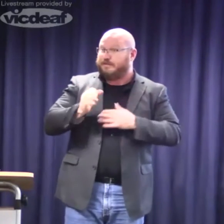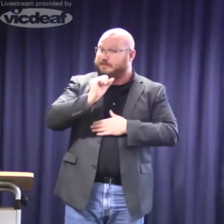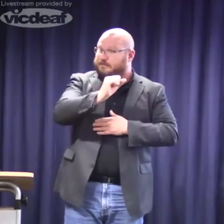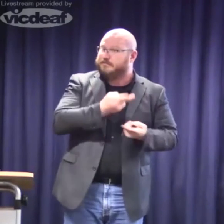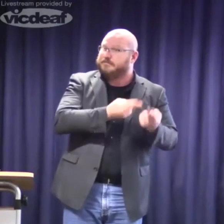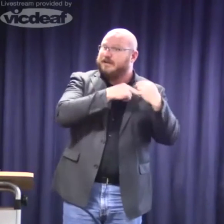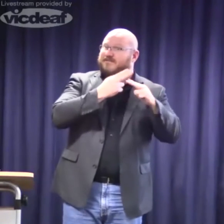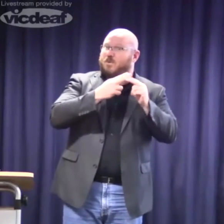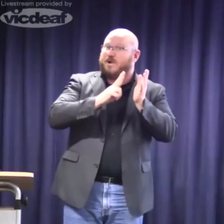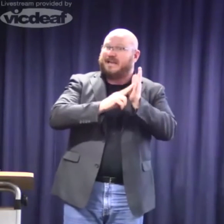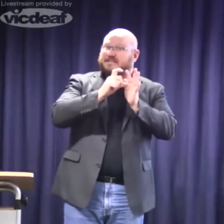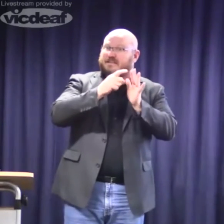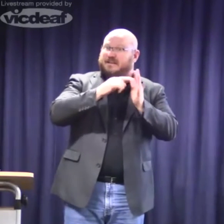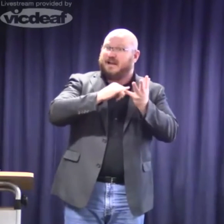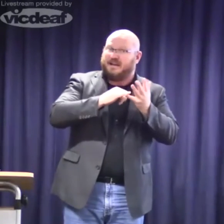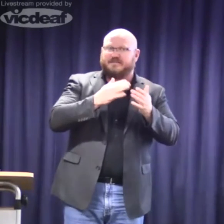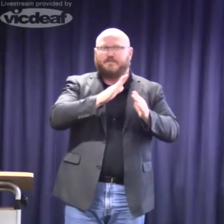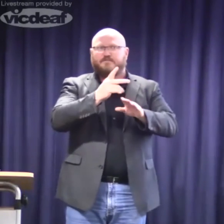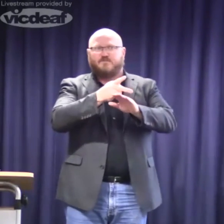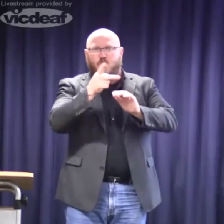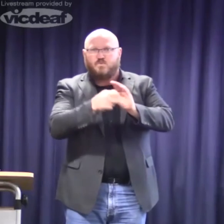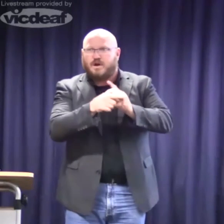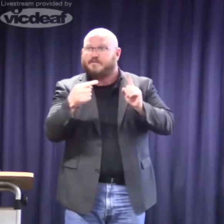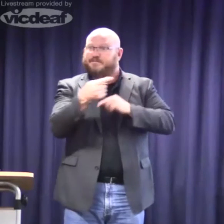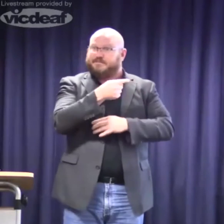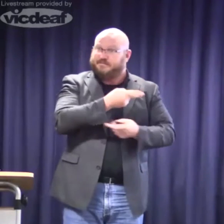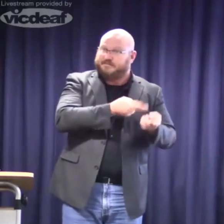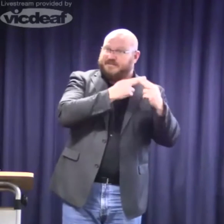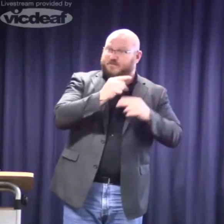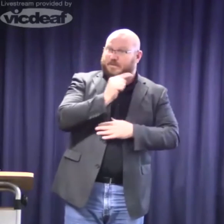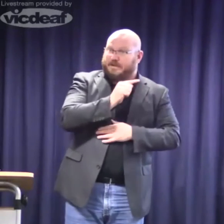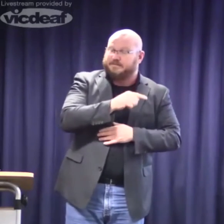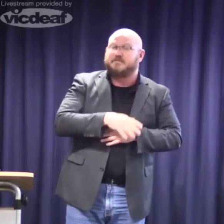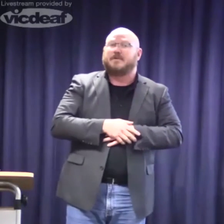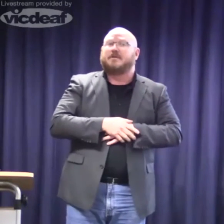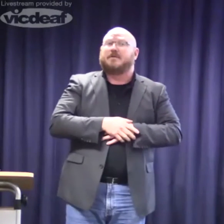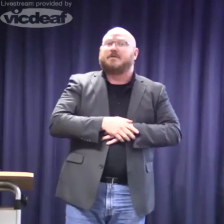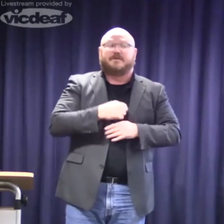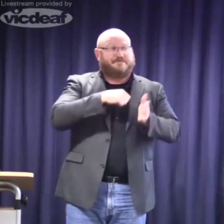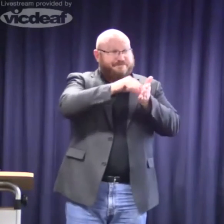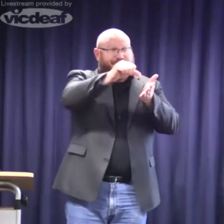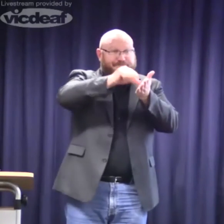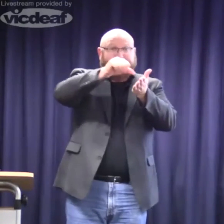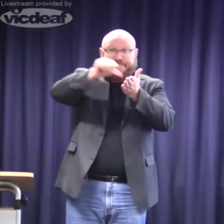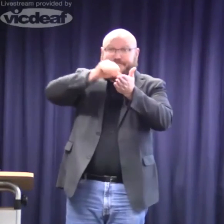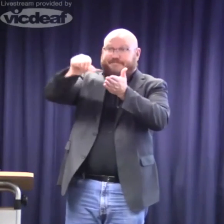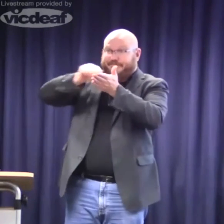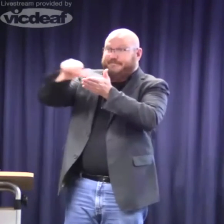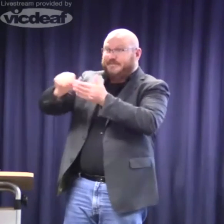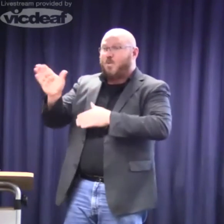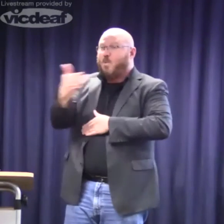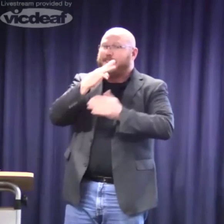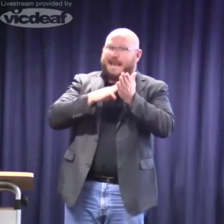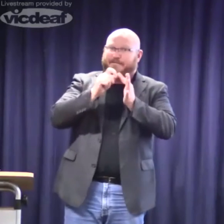Christian Porter himself, the Minister for Social Services, who is responsible for the NDIS rollout and